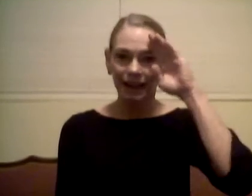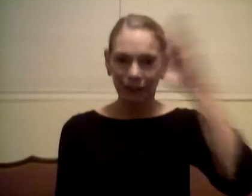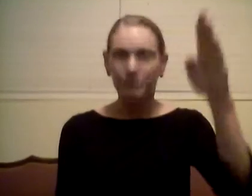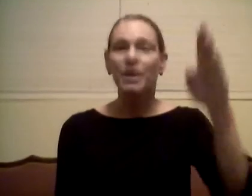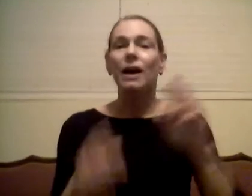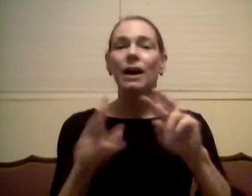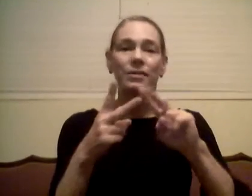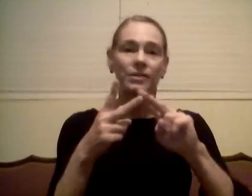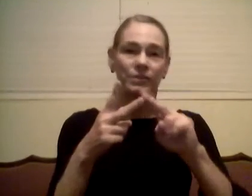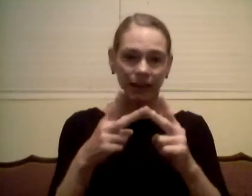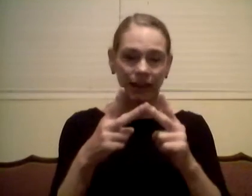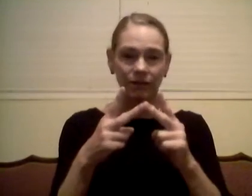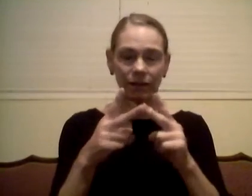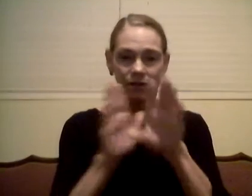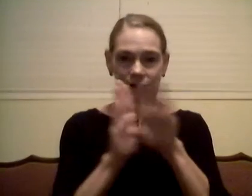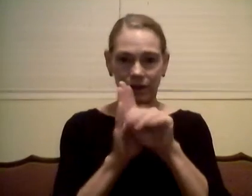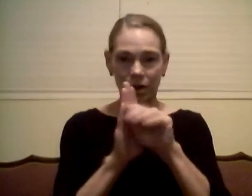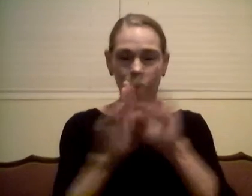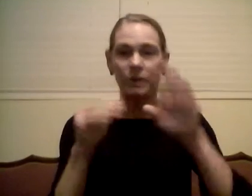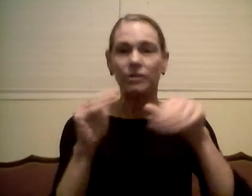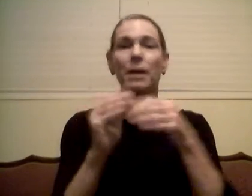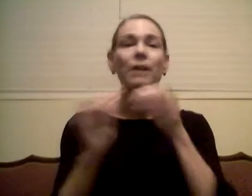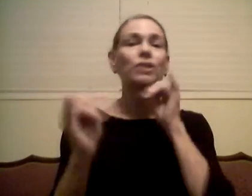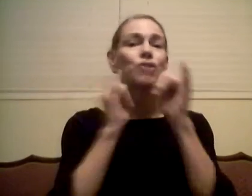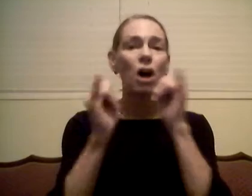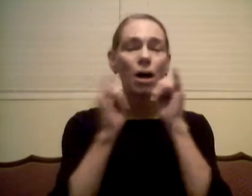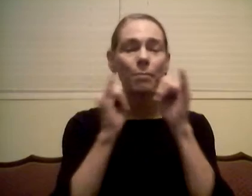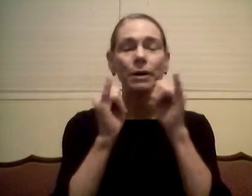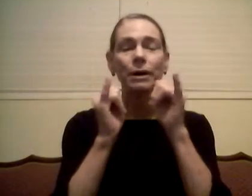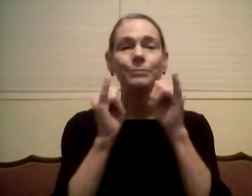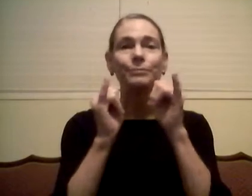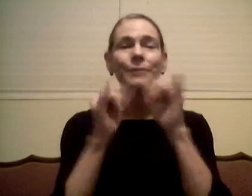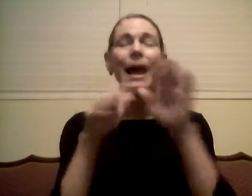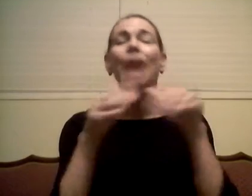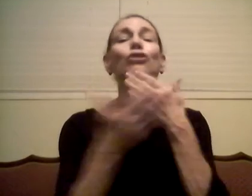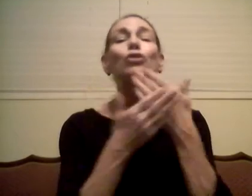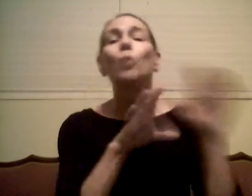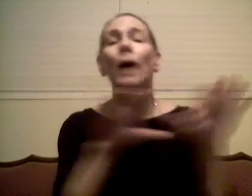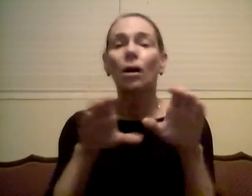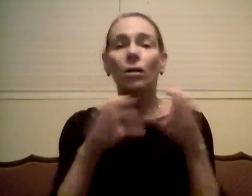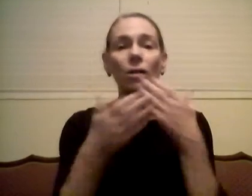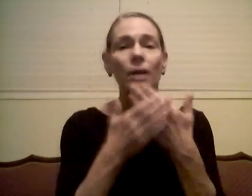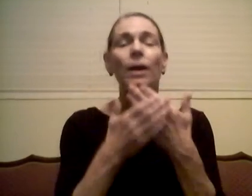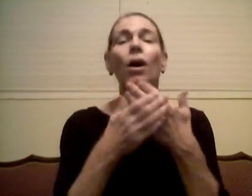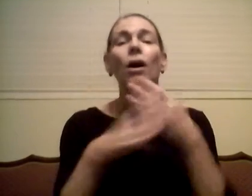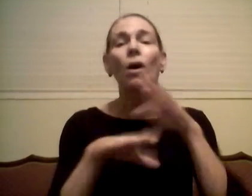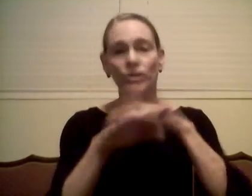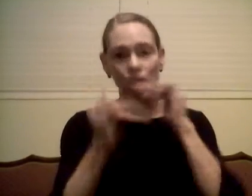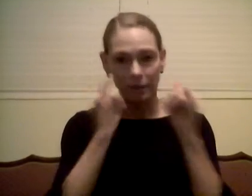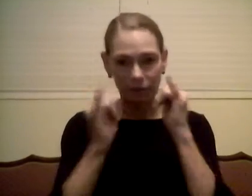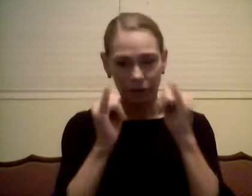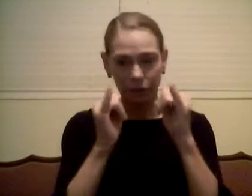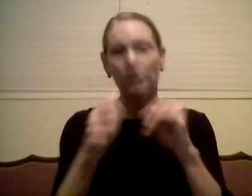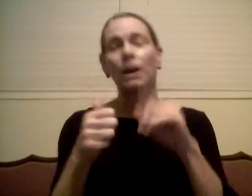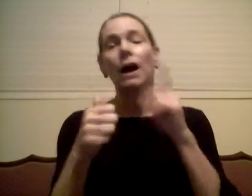Hello. The second video is about a job, how to do well on a job interview. I'll